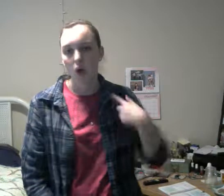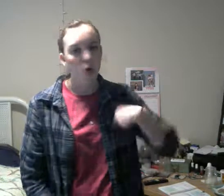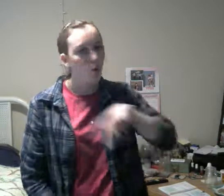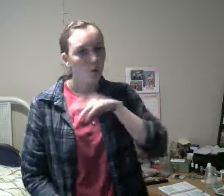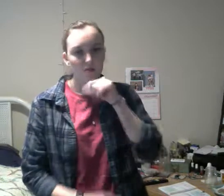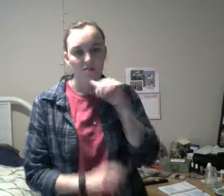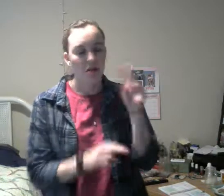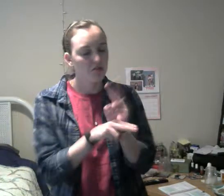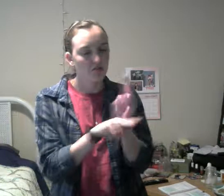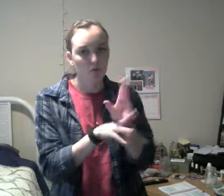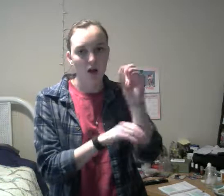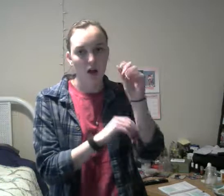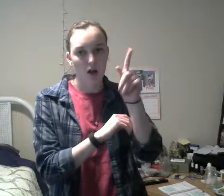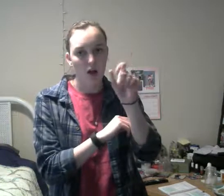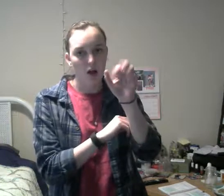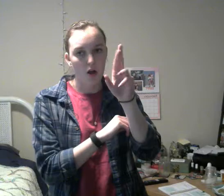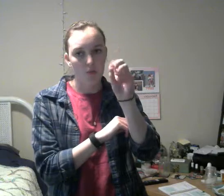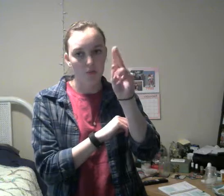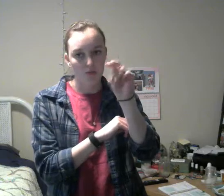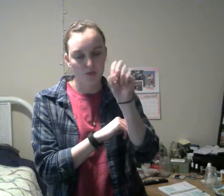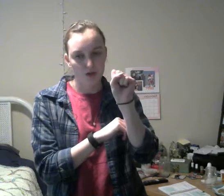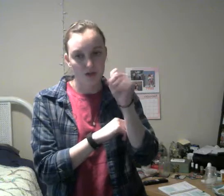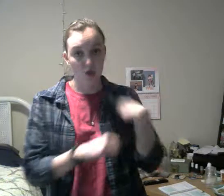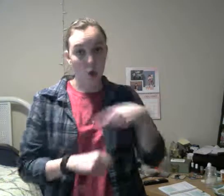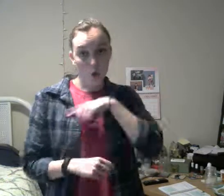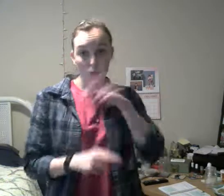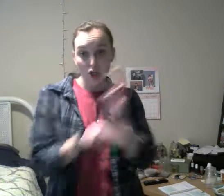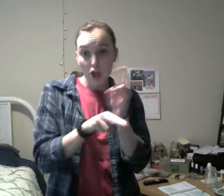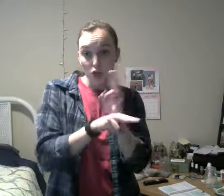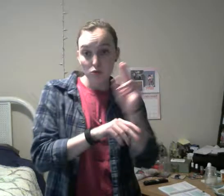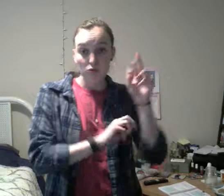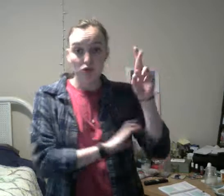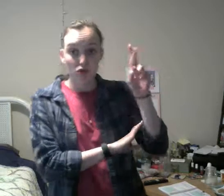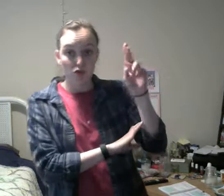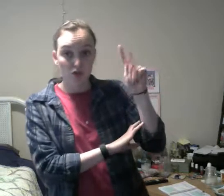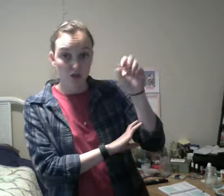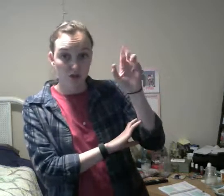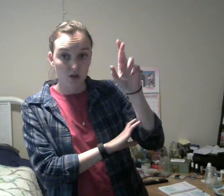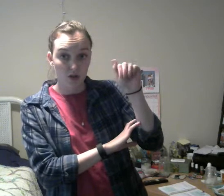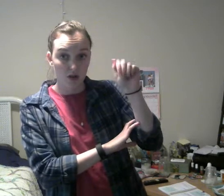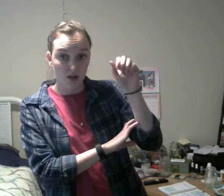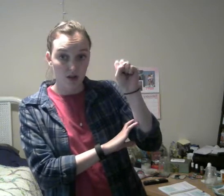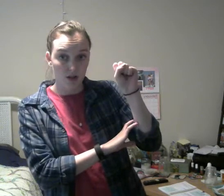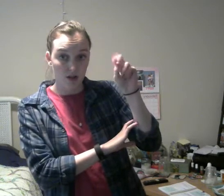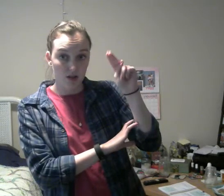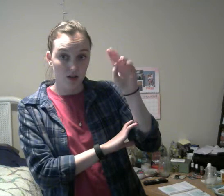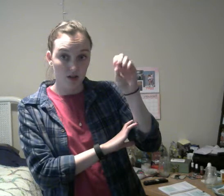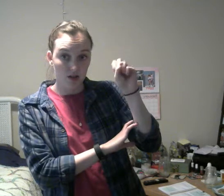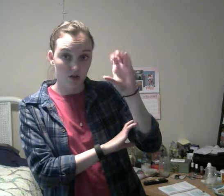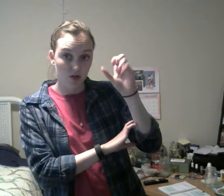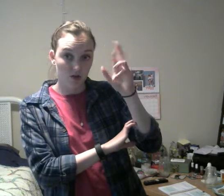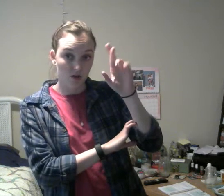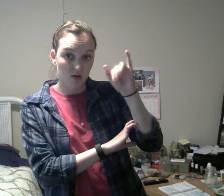What we use are something called transcription factors, which is a series of proteins that are going to bind to certain sites on the